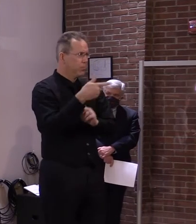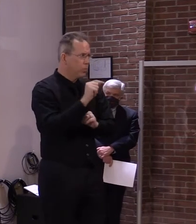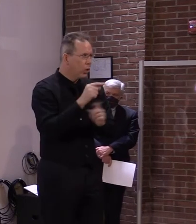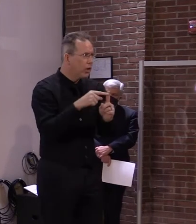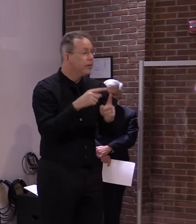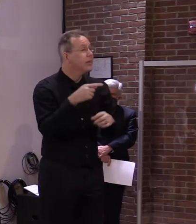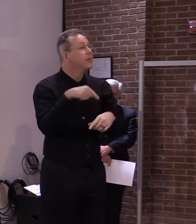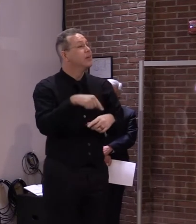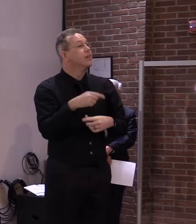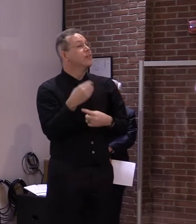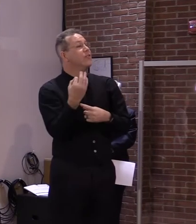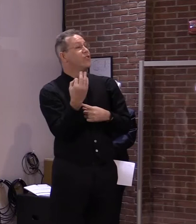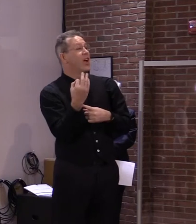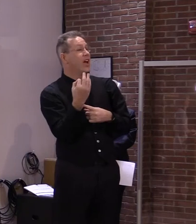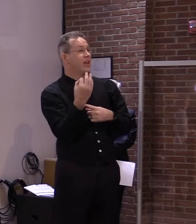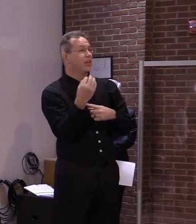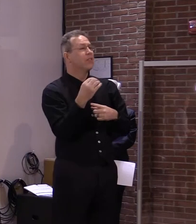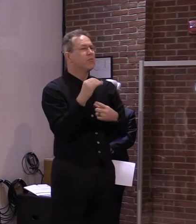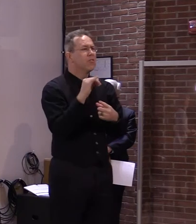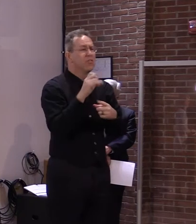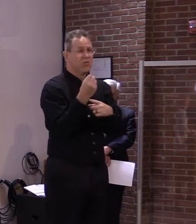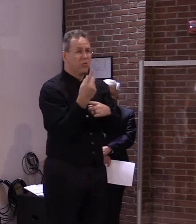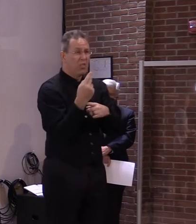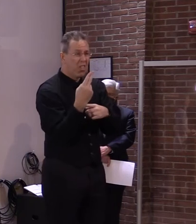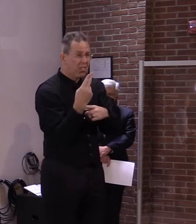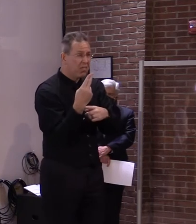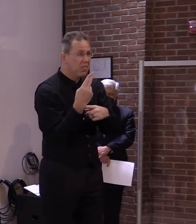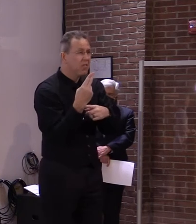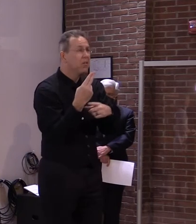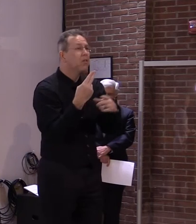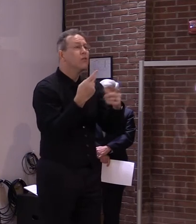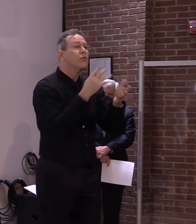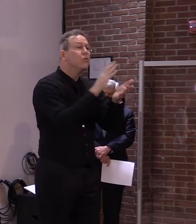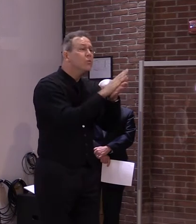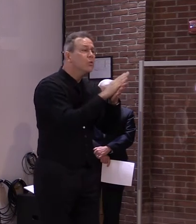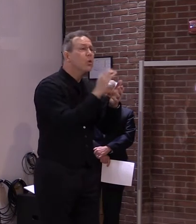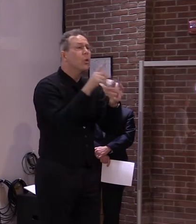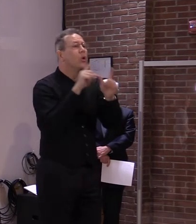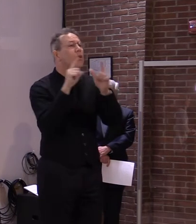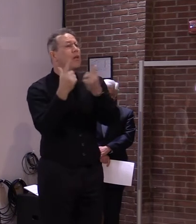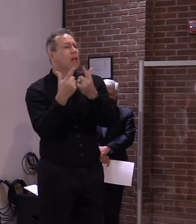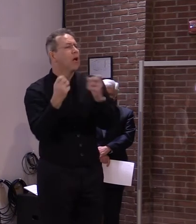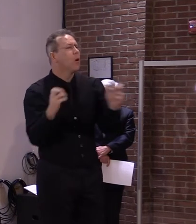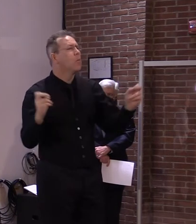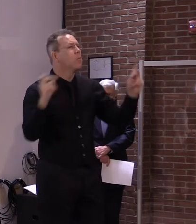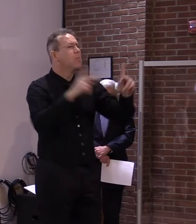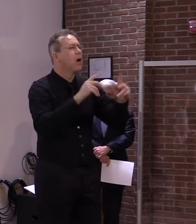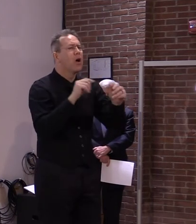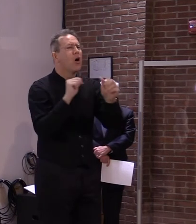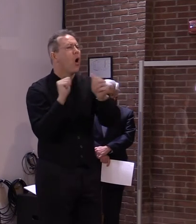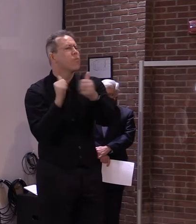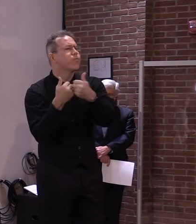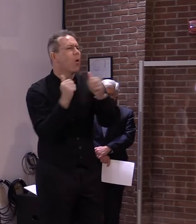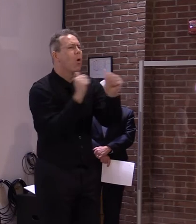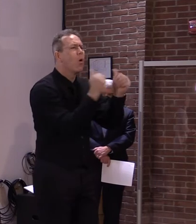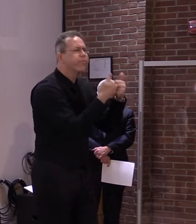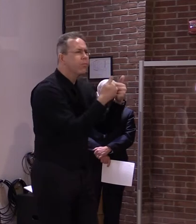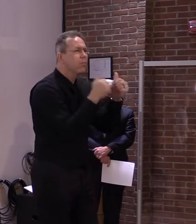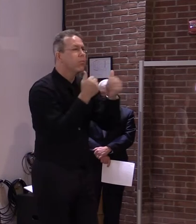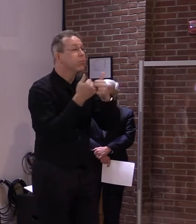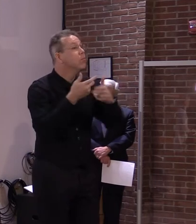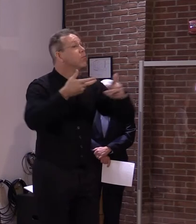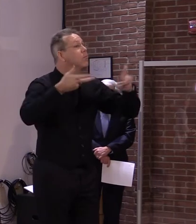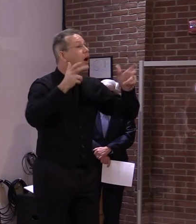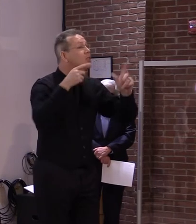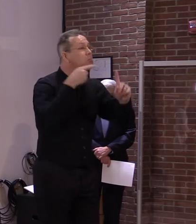and youth leagues will be able to resume game play this includes basketball and hockey as well as indoor soccer and futsal